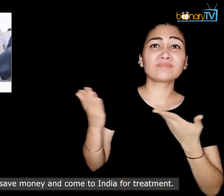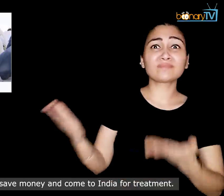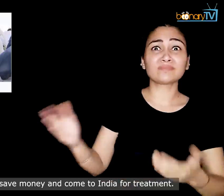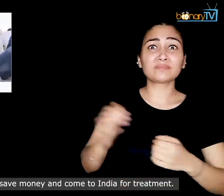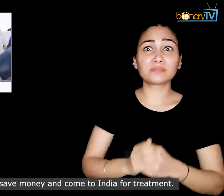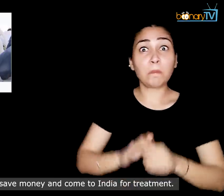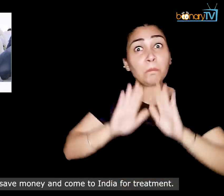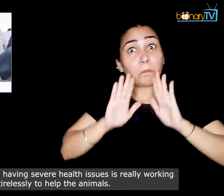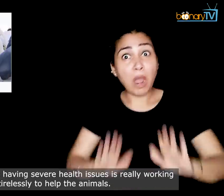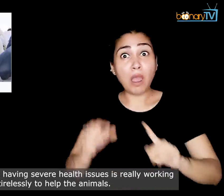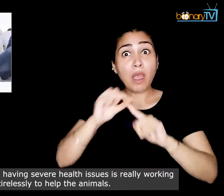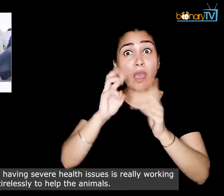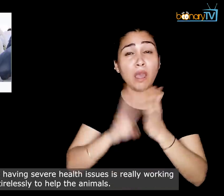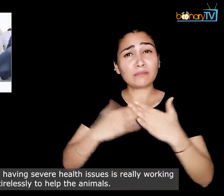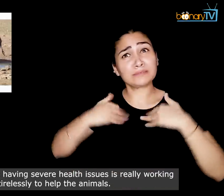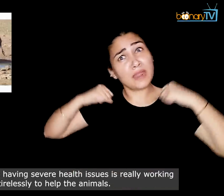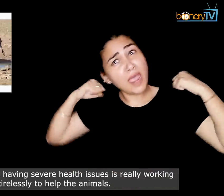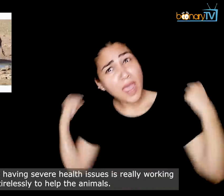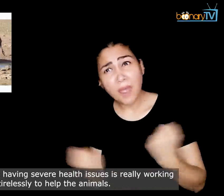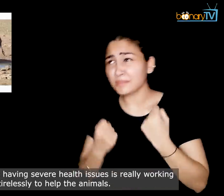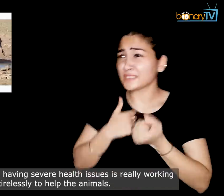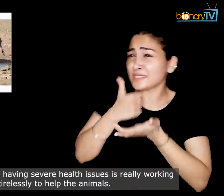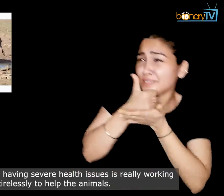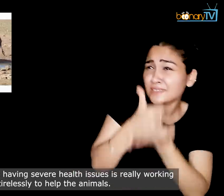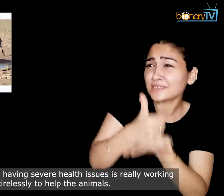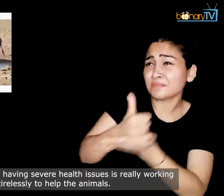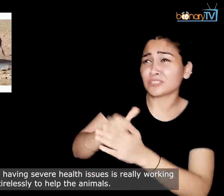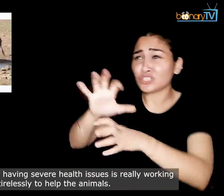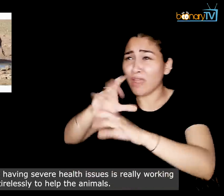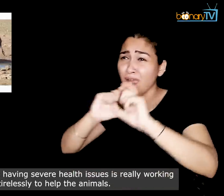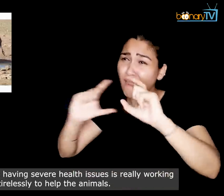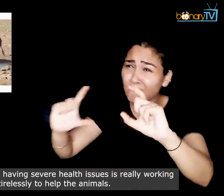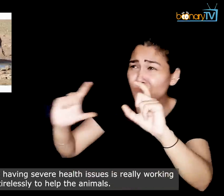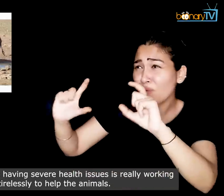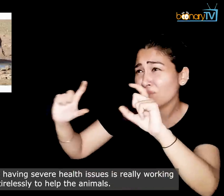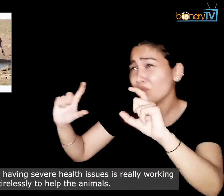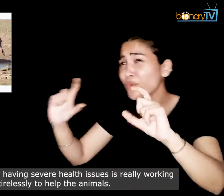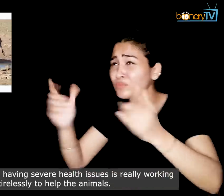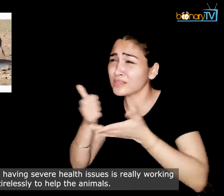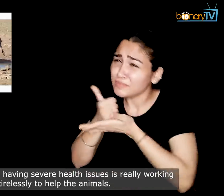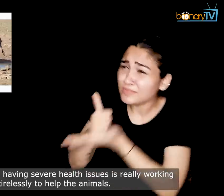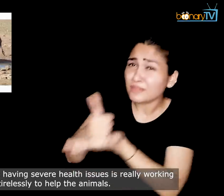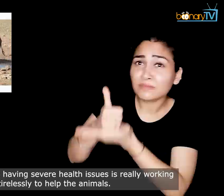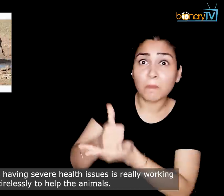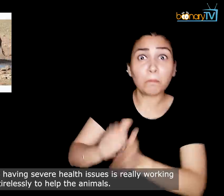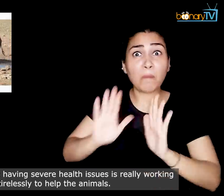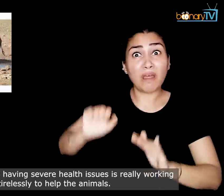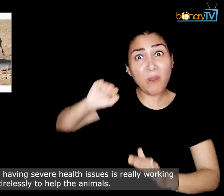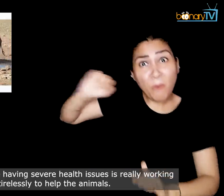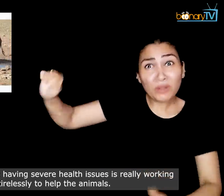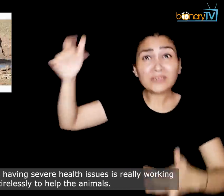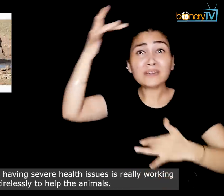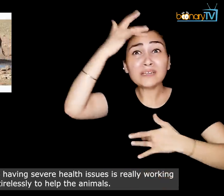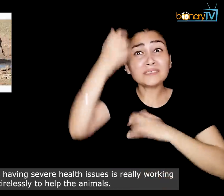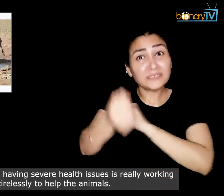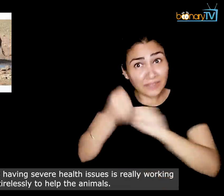This man, despite having several health issues, is really working